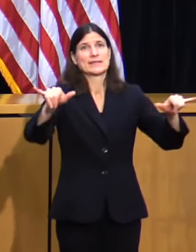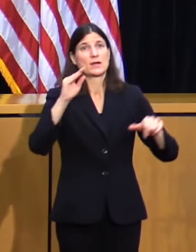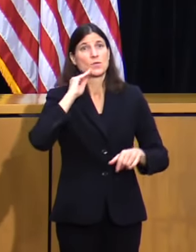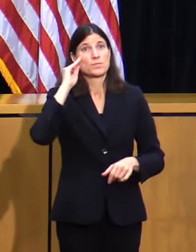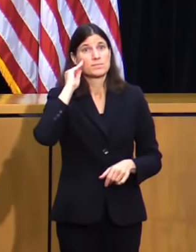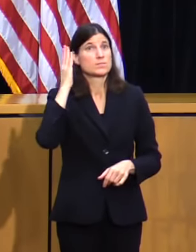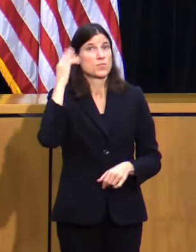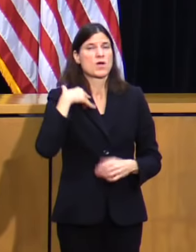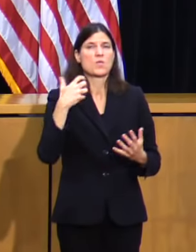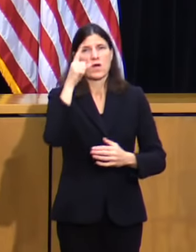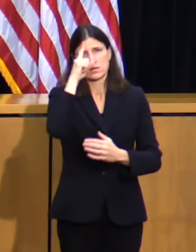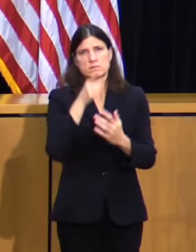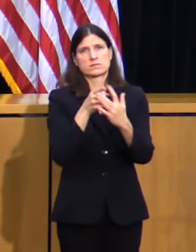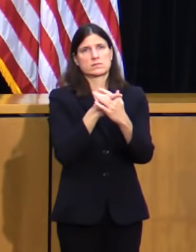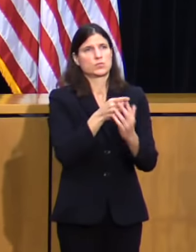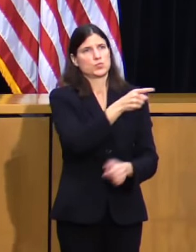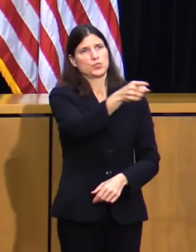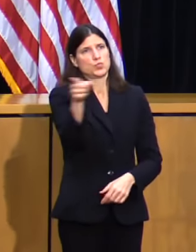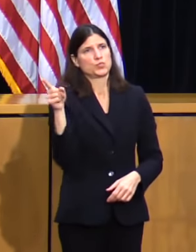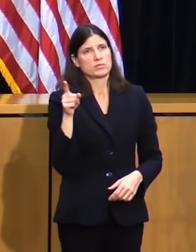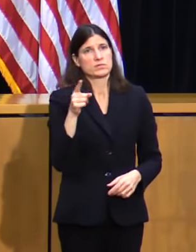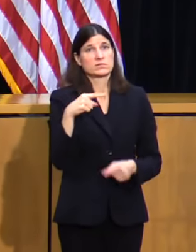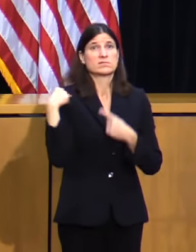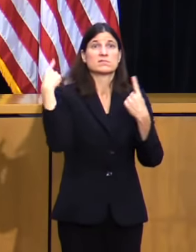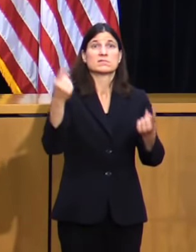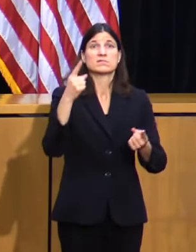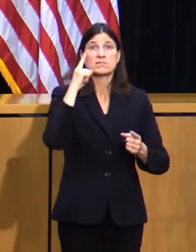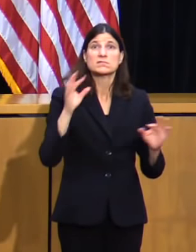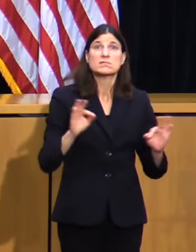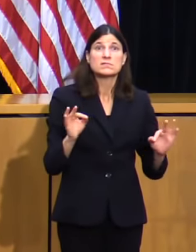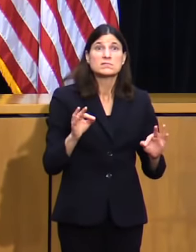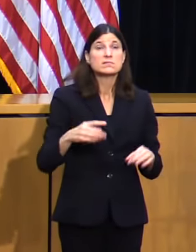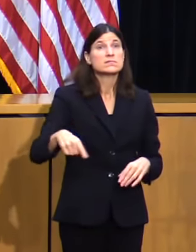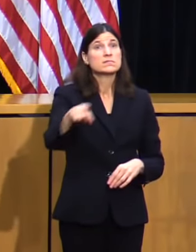that if people want to have the kind of holiday season,